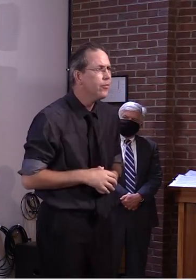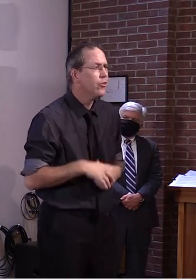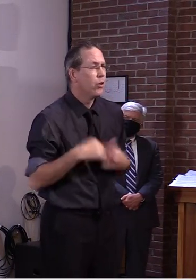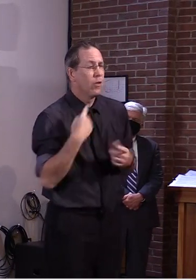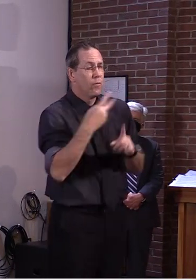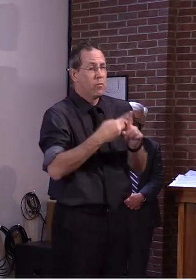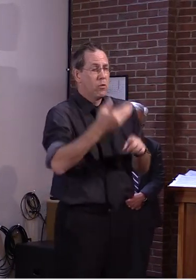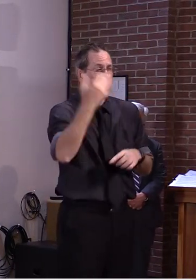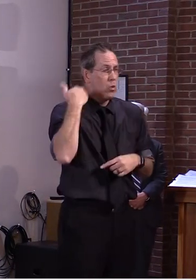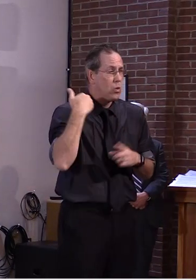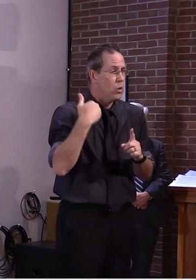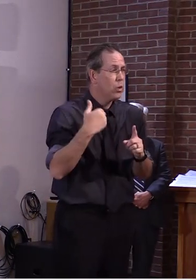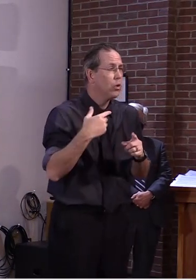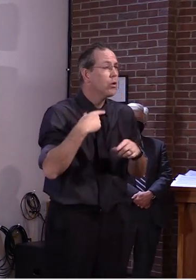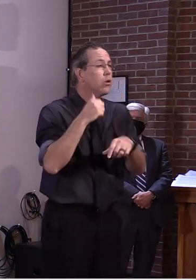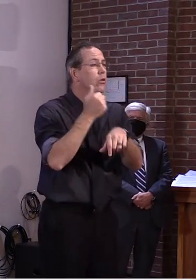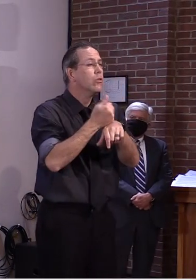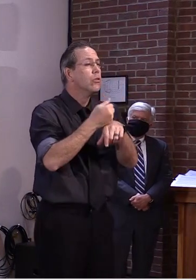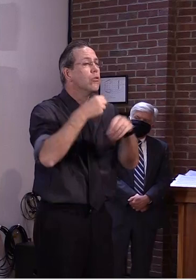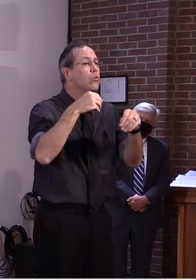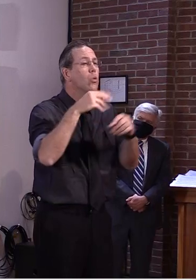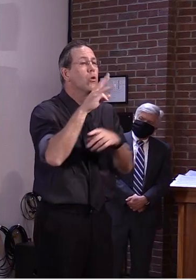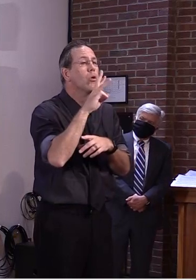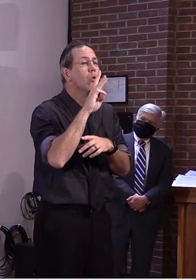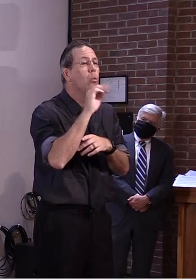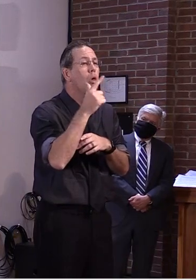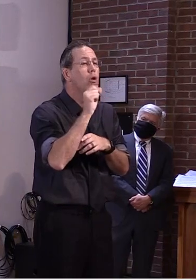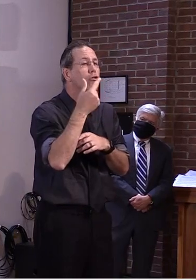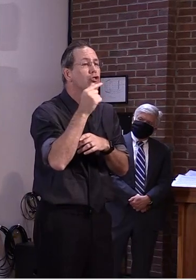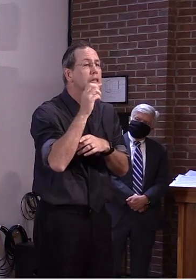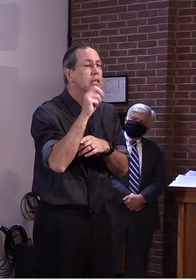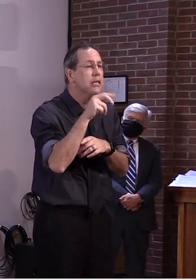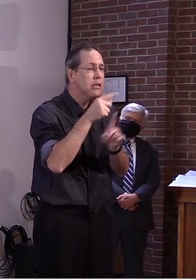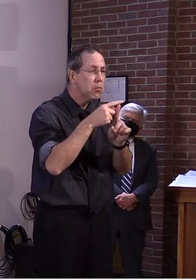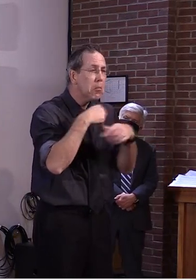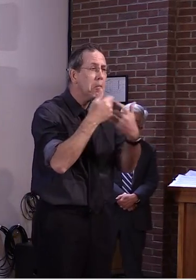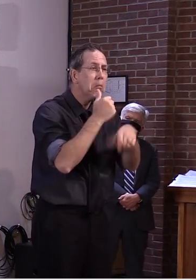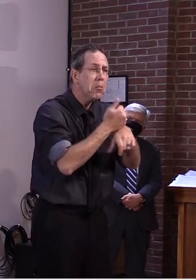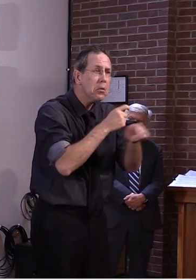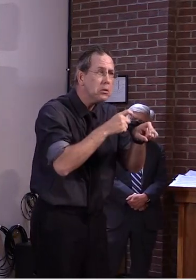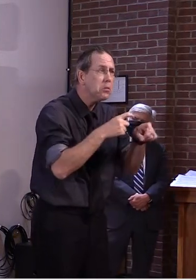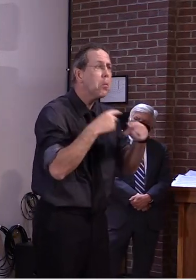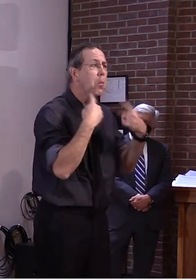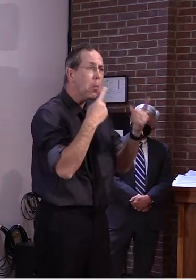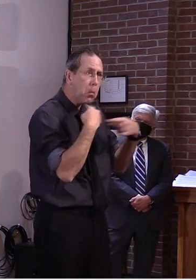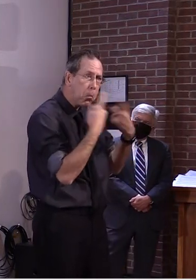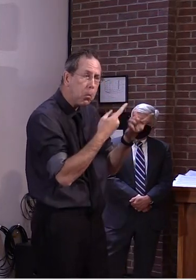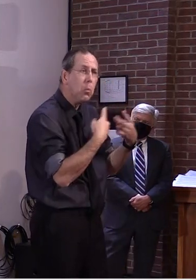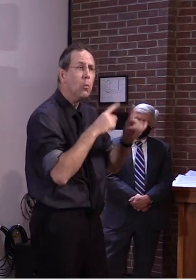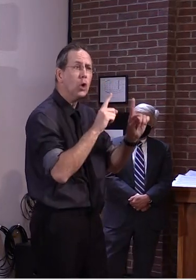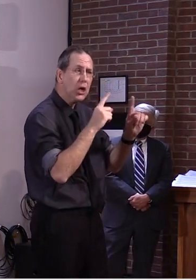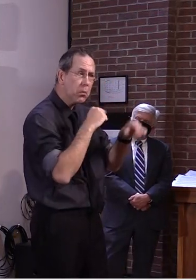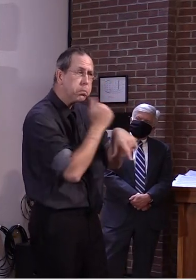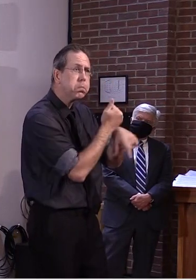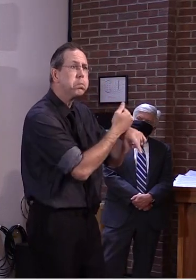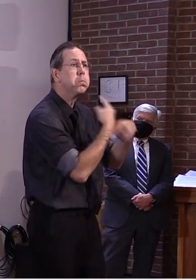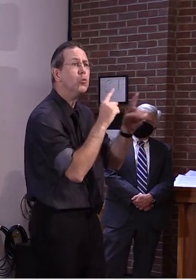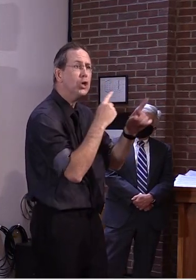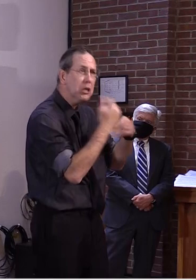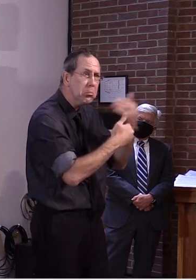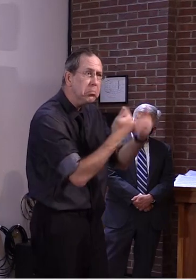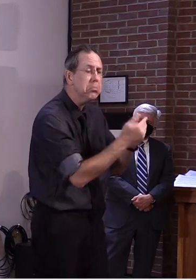testing effort and now operates a drive-through site in Essex Junction. And today, I'm pleased to